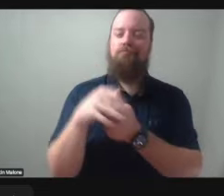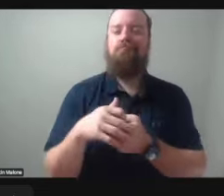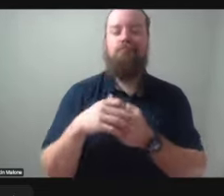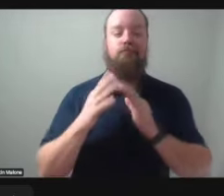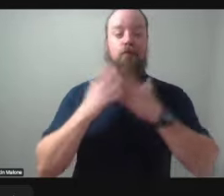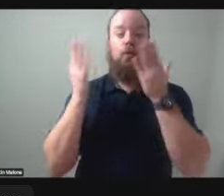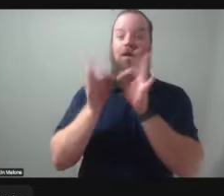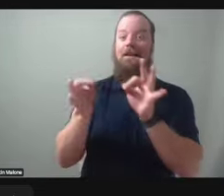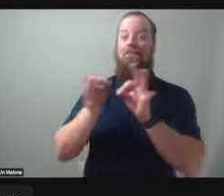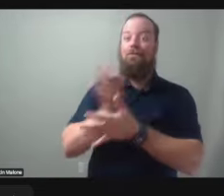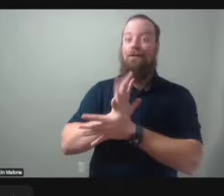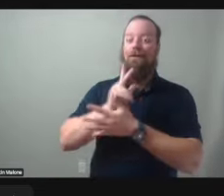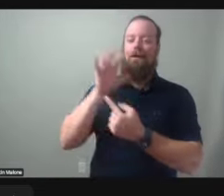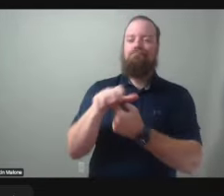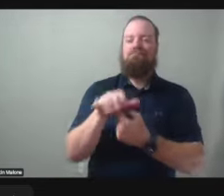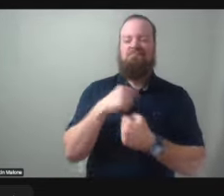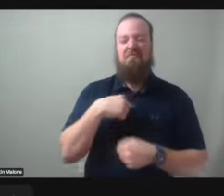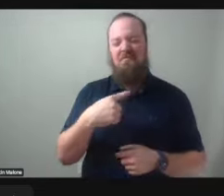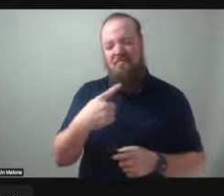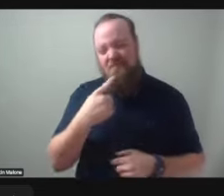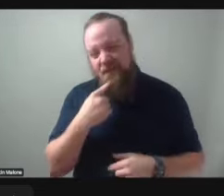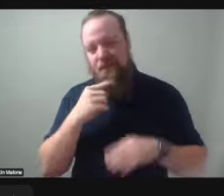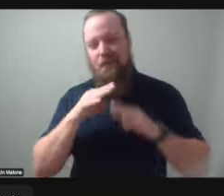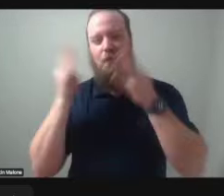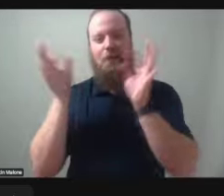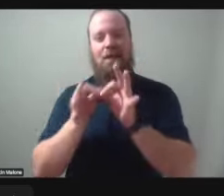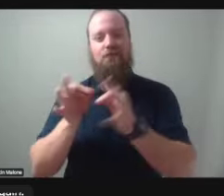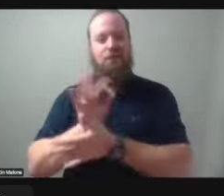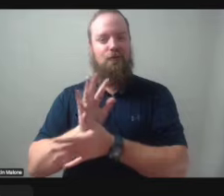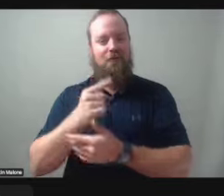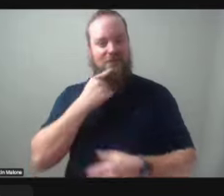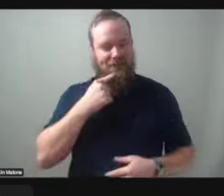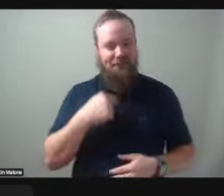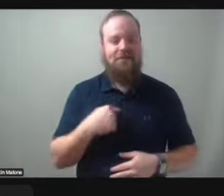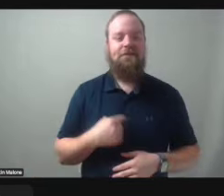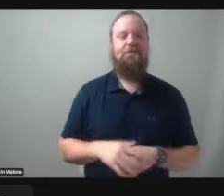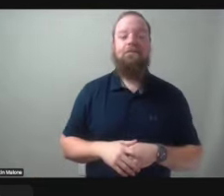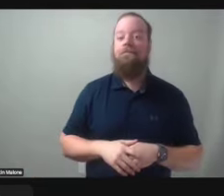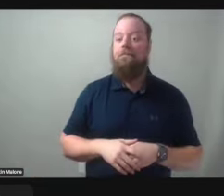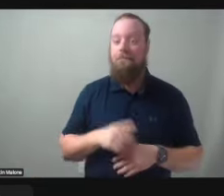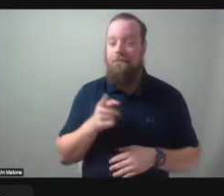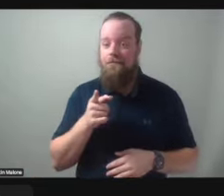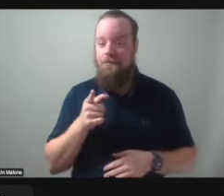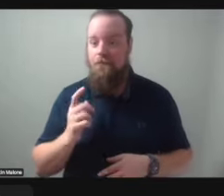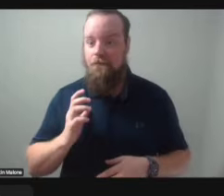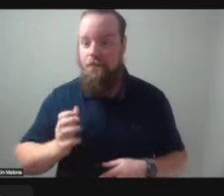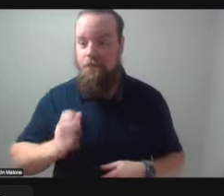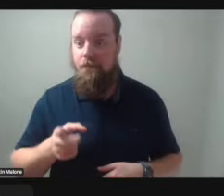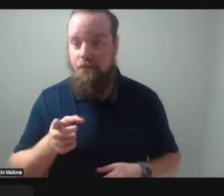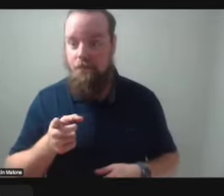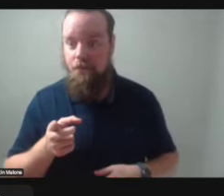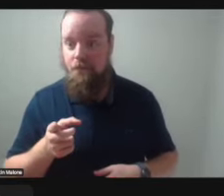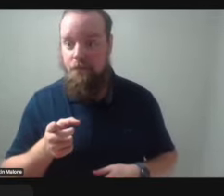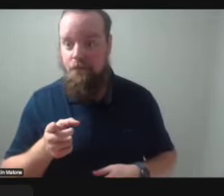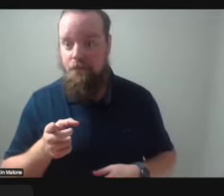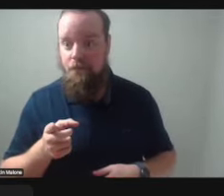ASL slams and all the other things on this list. I miss open captions, but